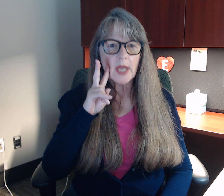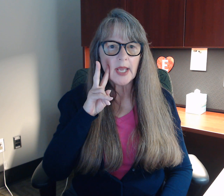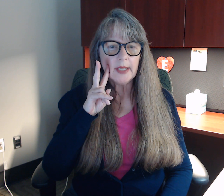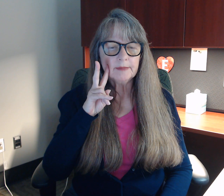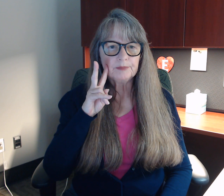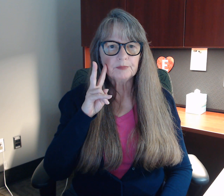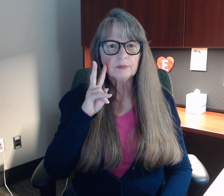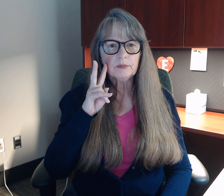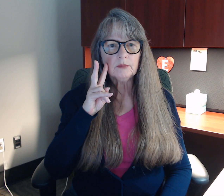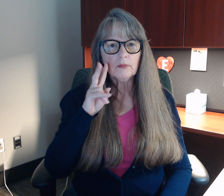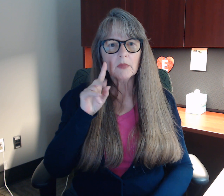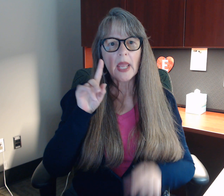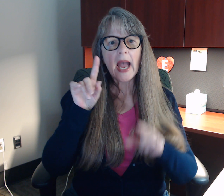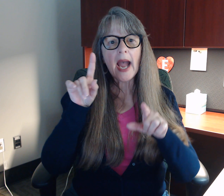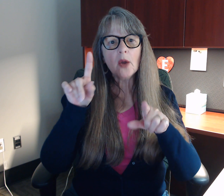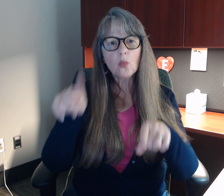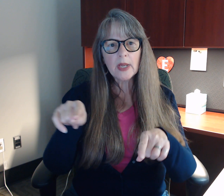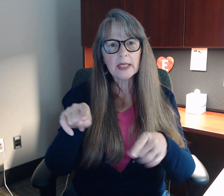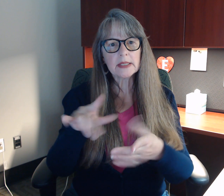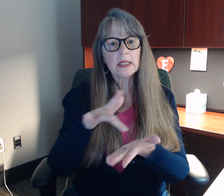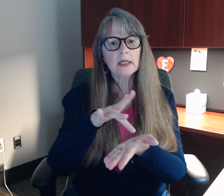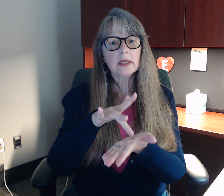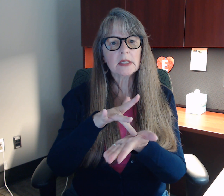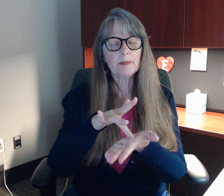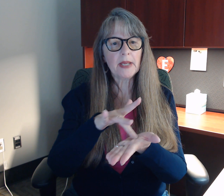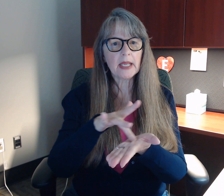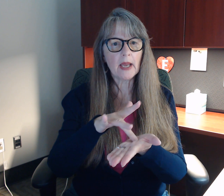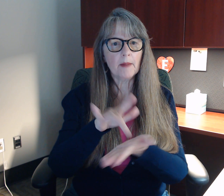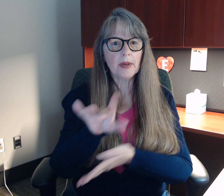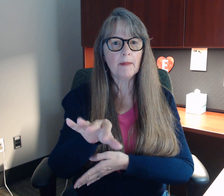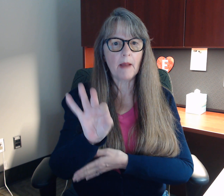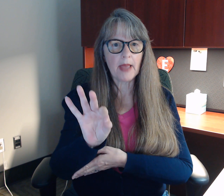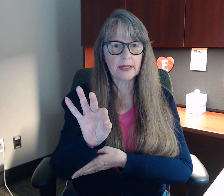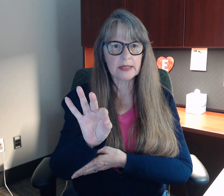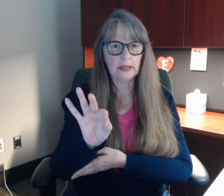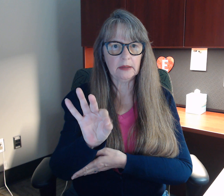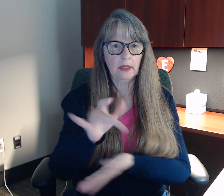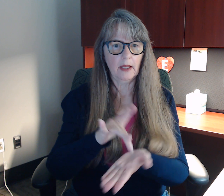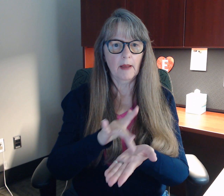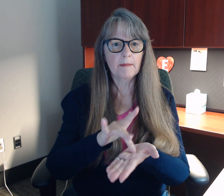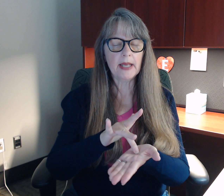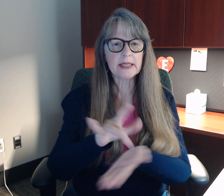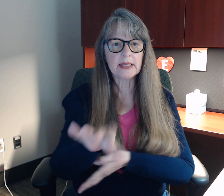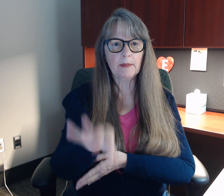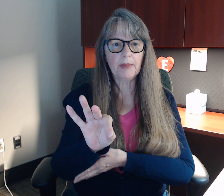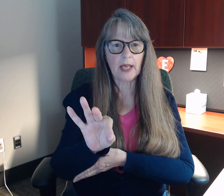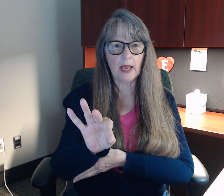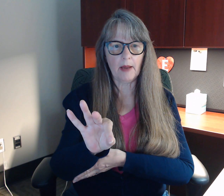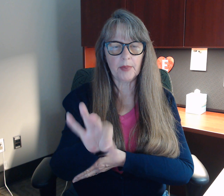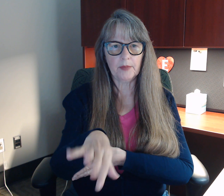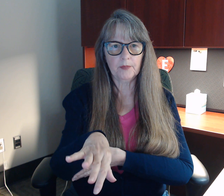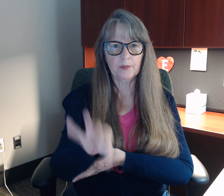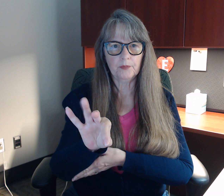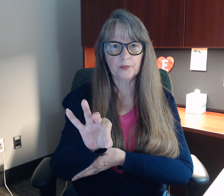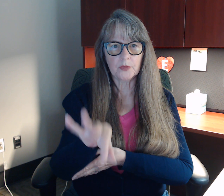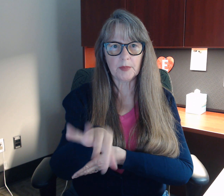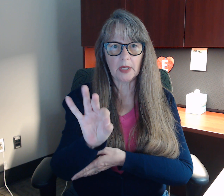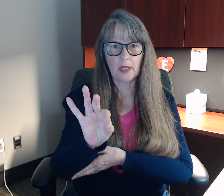day, I went to pick up my medicine. Medicine pick up. Pick it up.